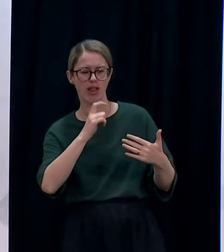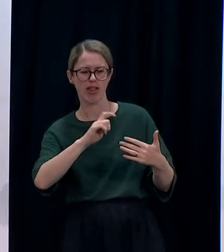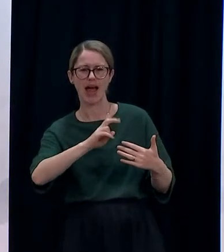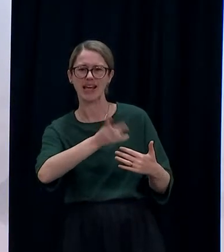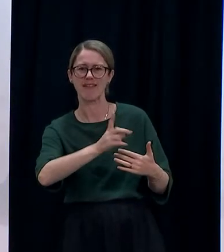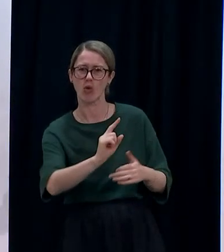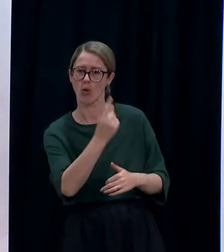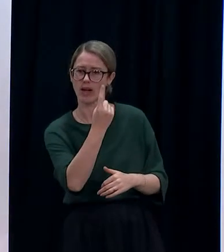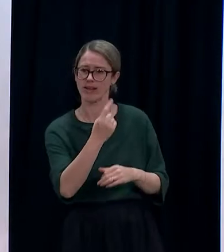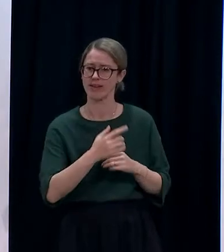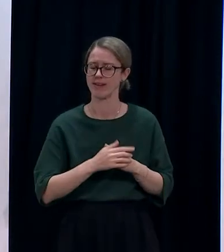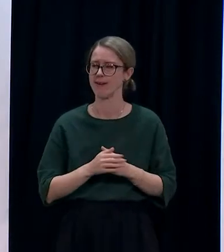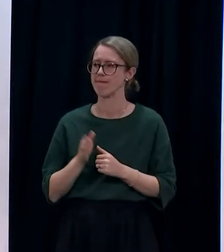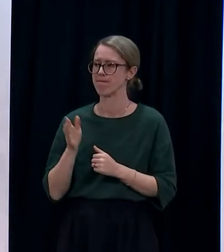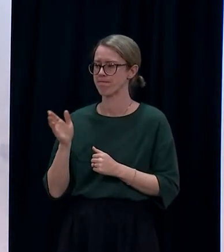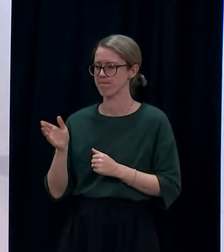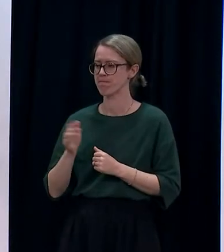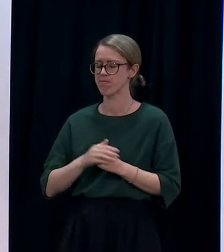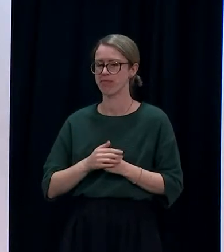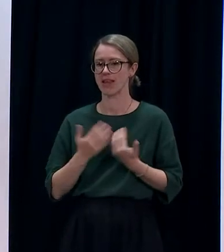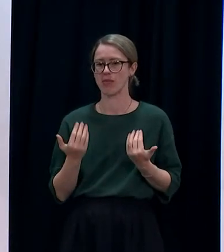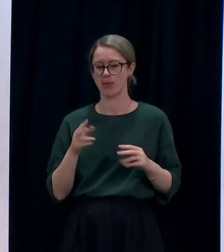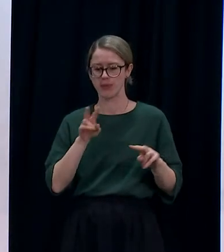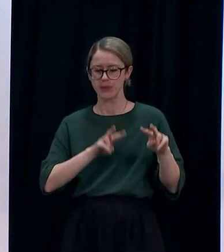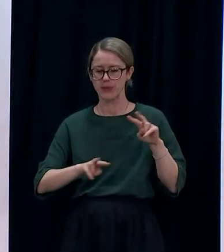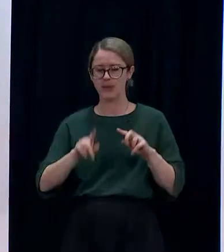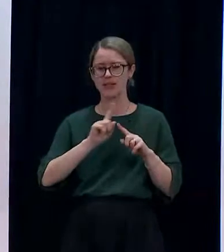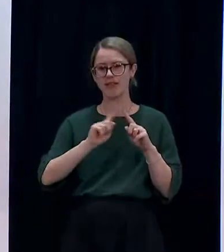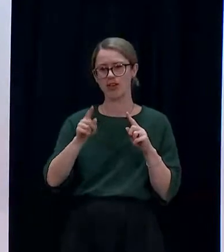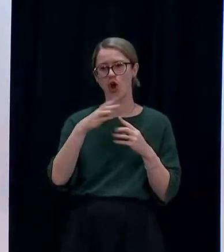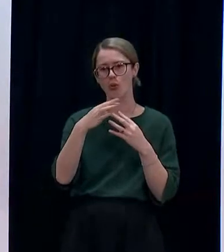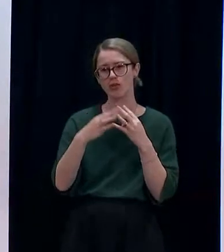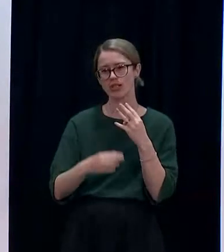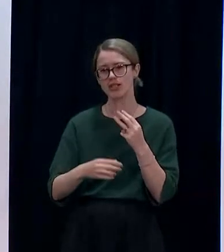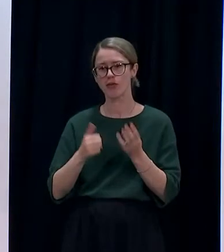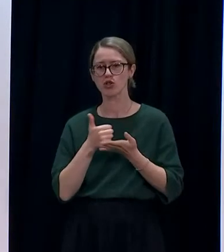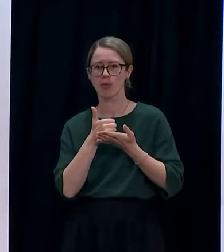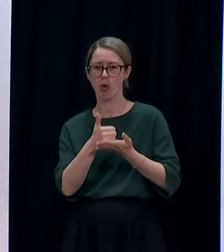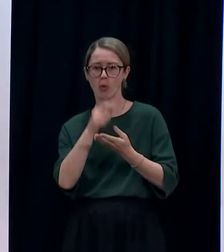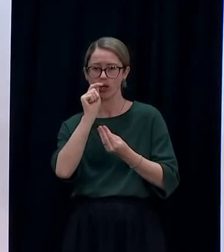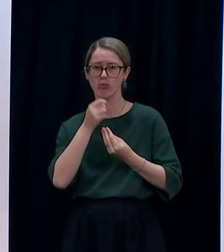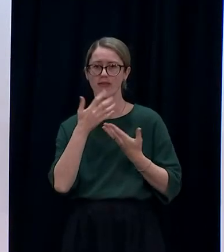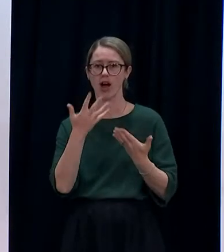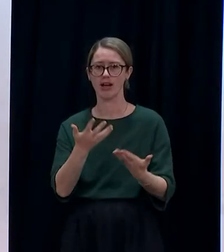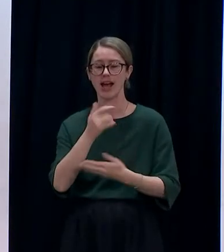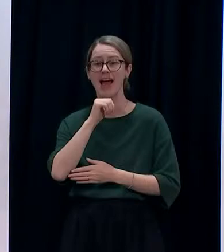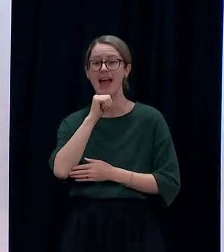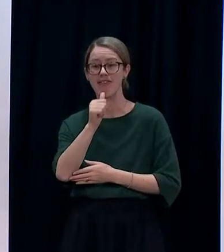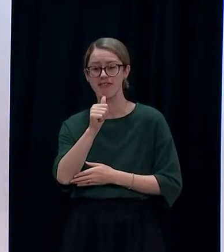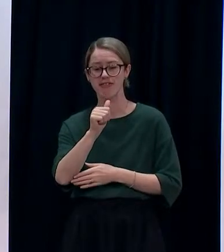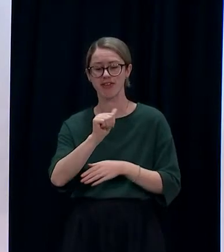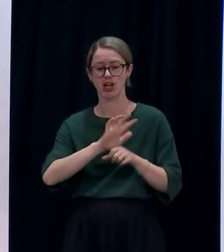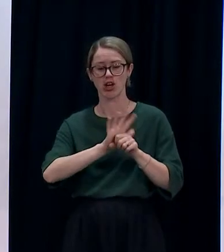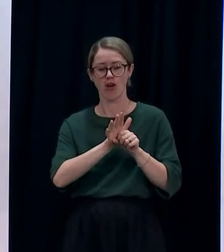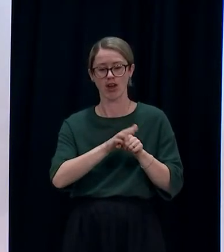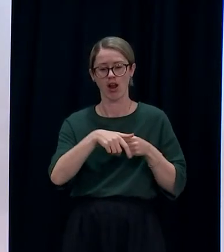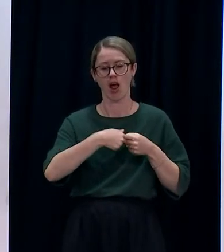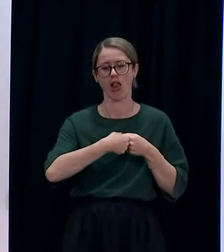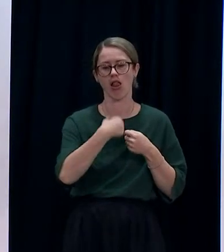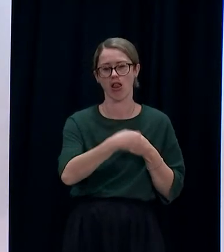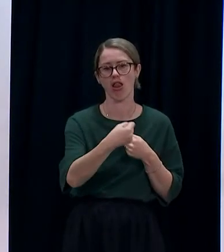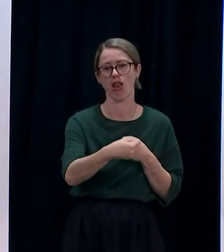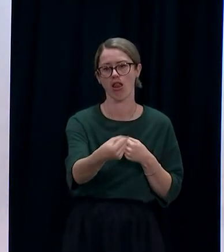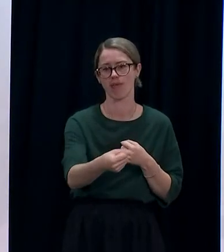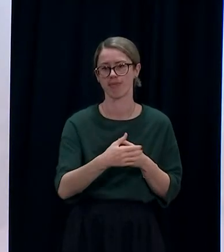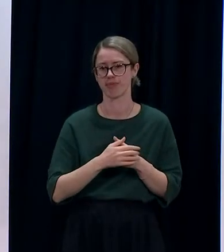again? So what we're doing is we're looking at a range of options for what support we might provide if and when this outbreak continues.